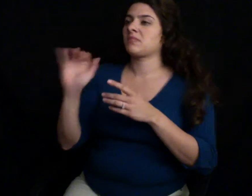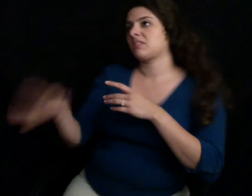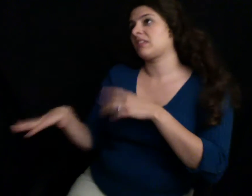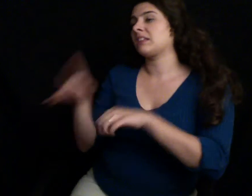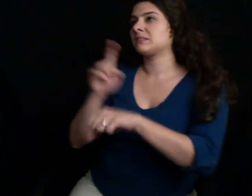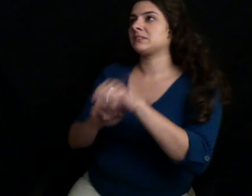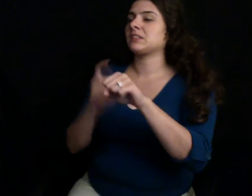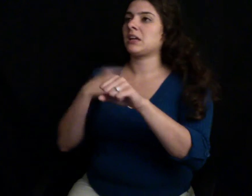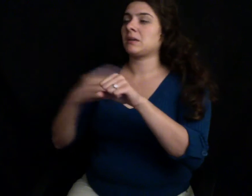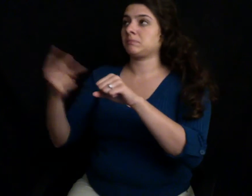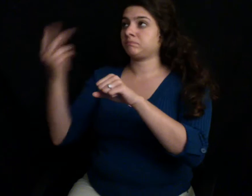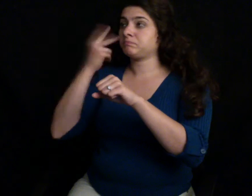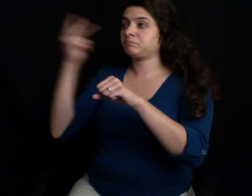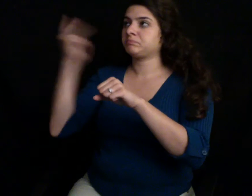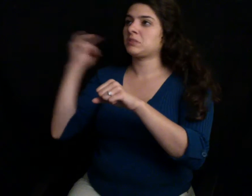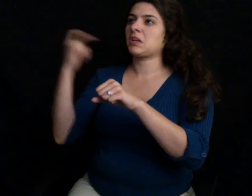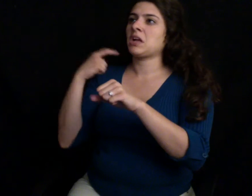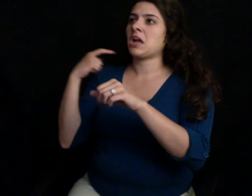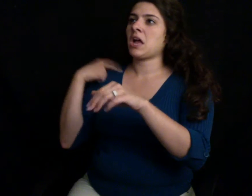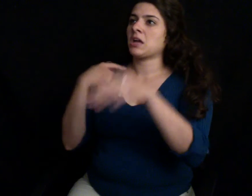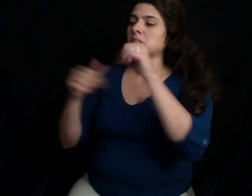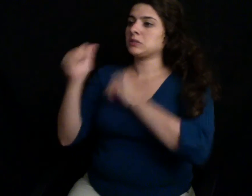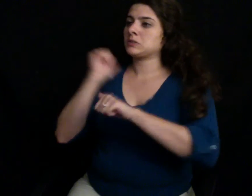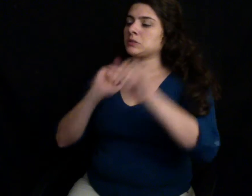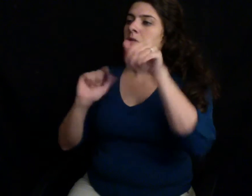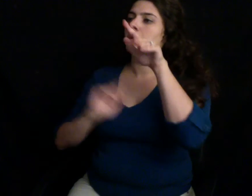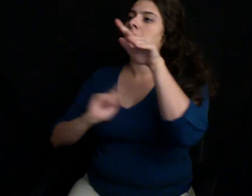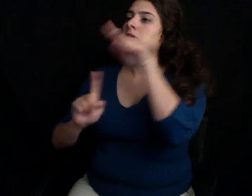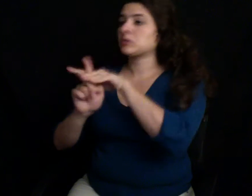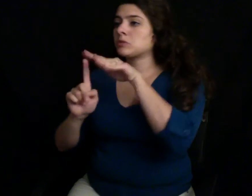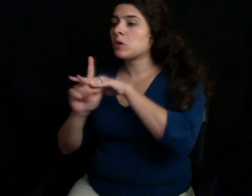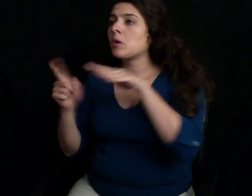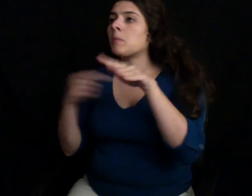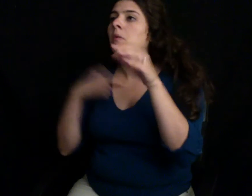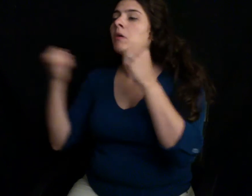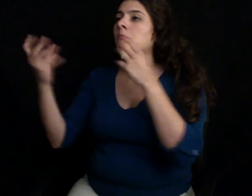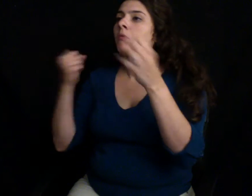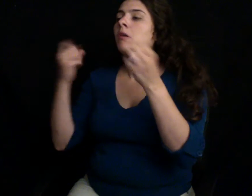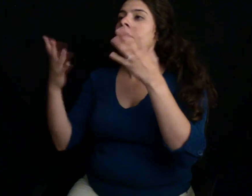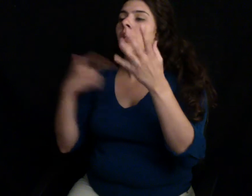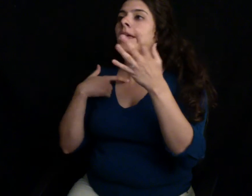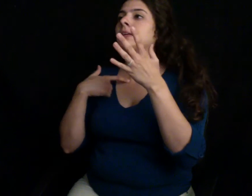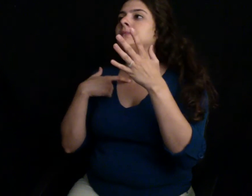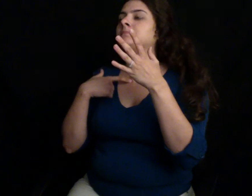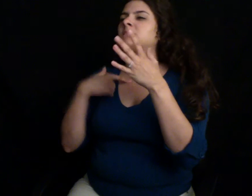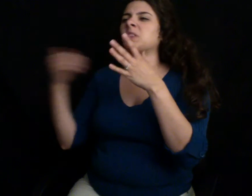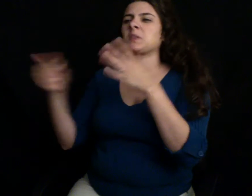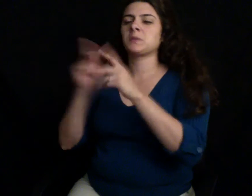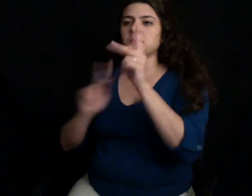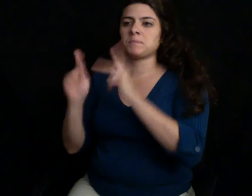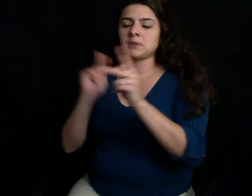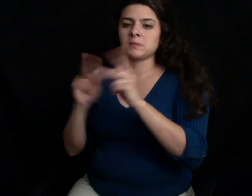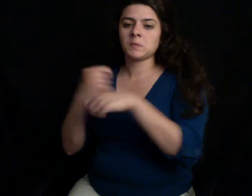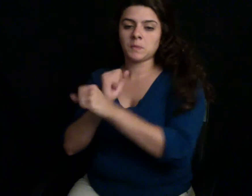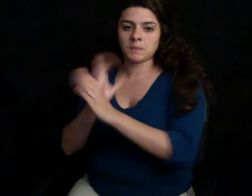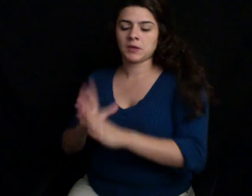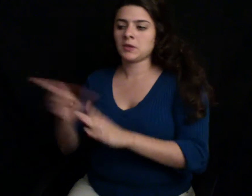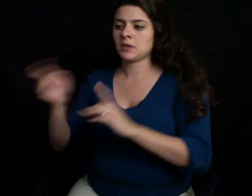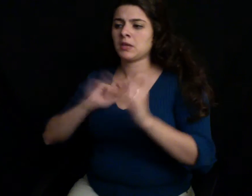or whatever, people would give me their cards. And it would accumulate. And I remember it was my last day in New York and I was ready to go home,